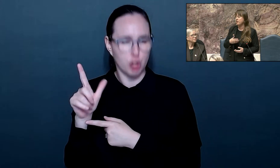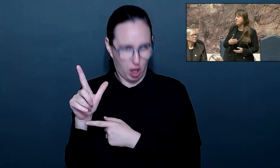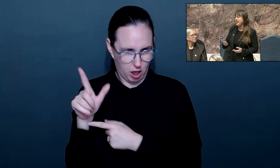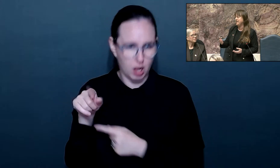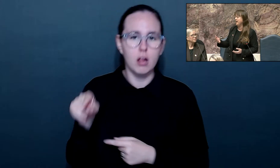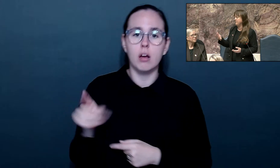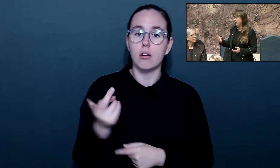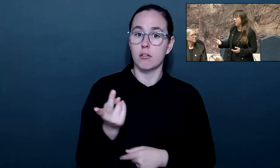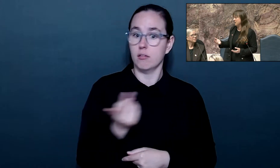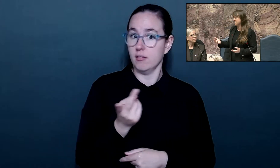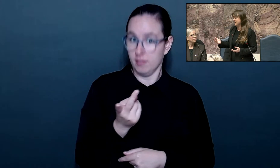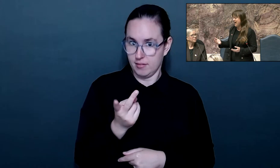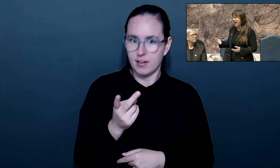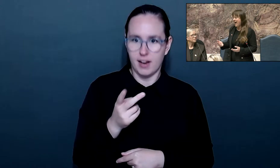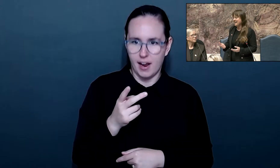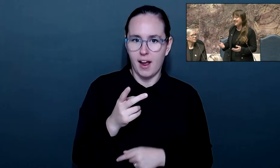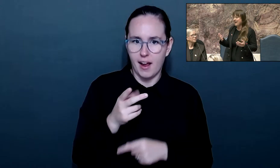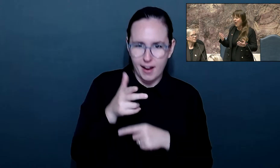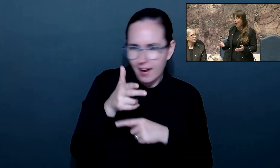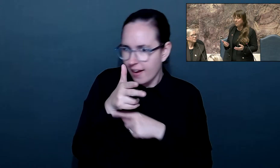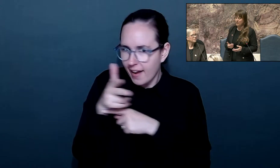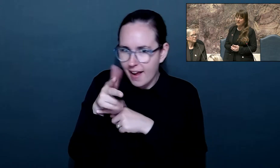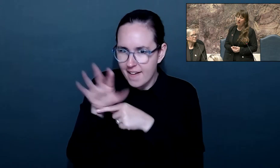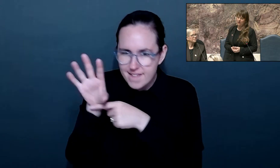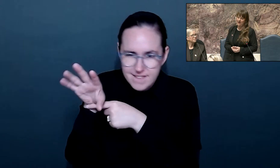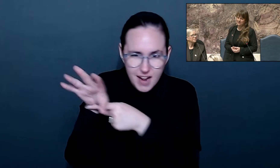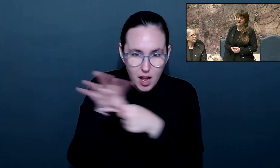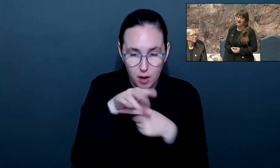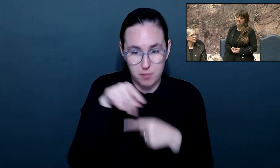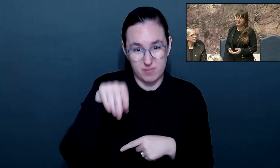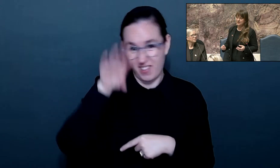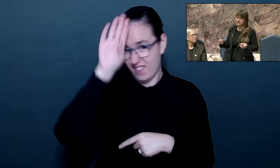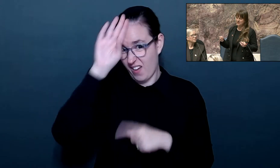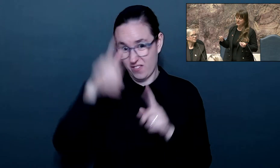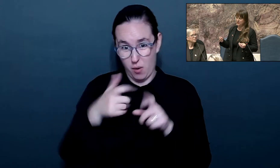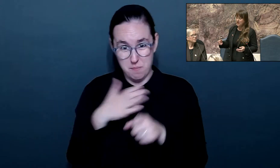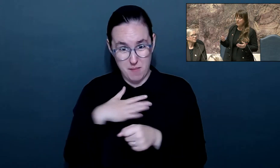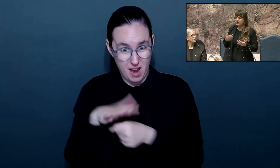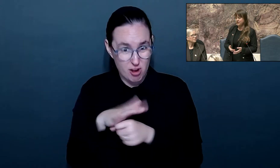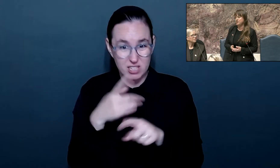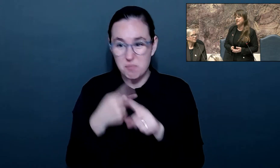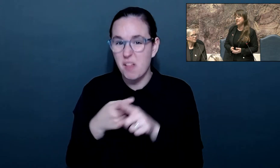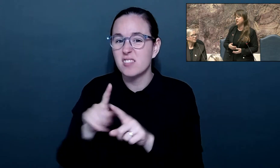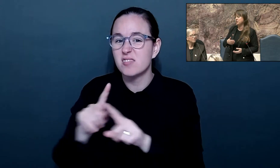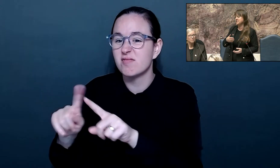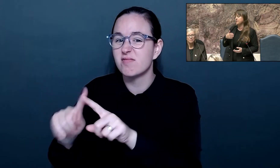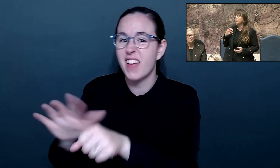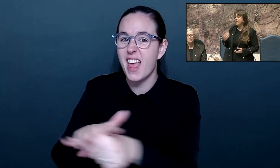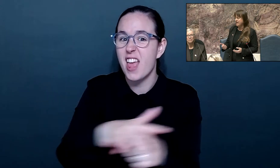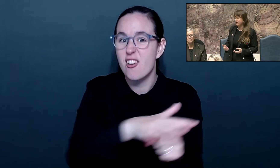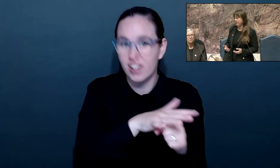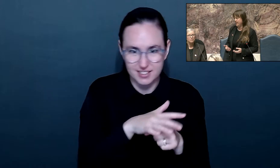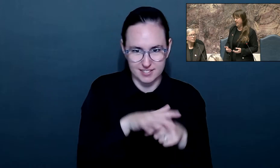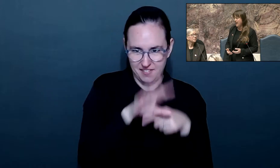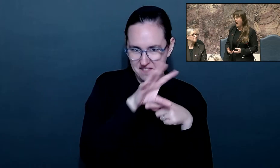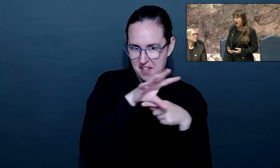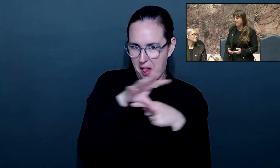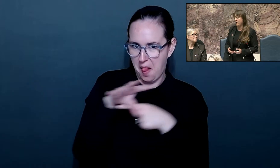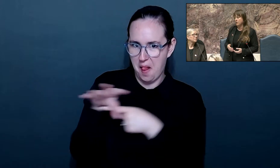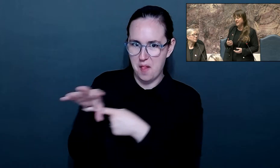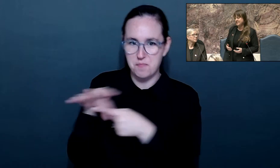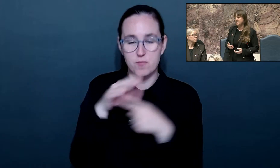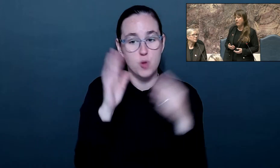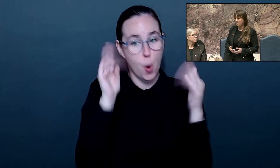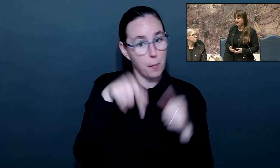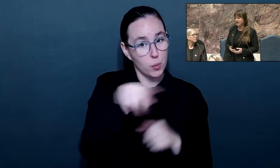also from many of yours. And I hope that we all have time to be able to review this. It shows the bravery of